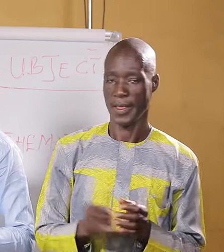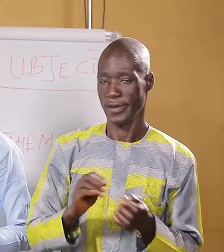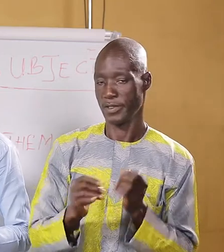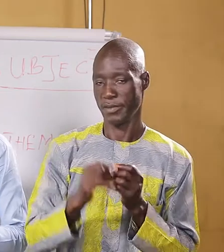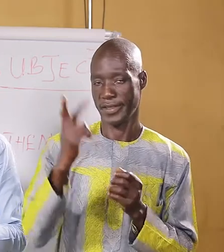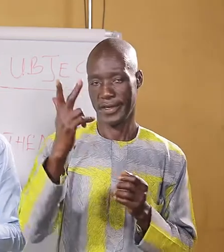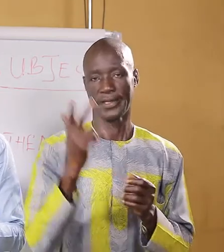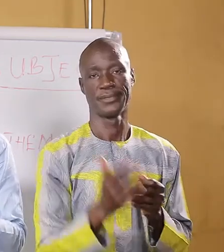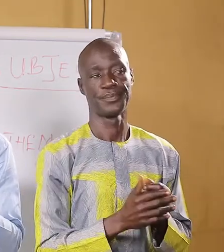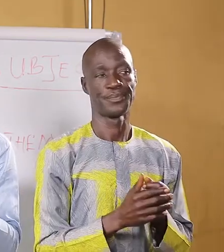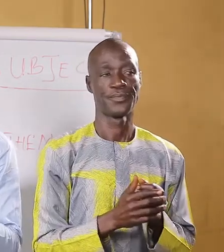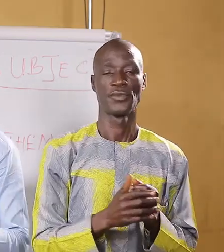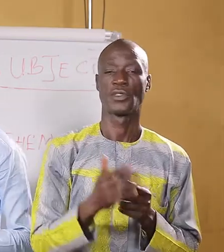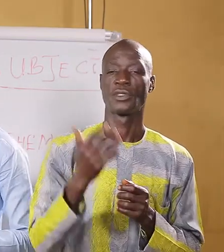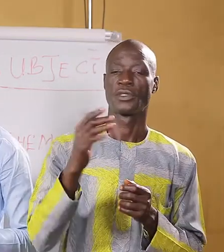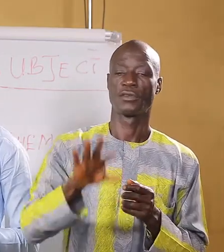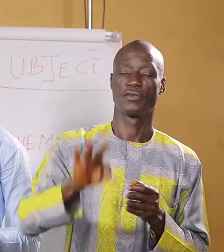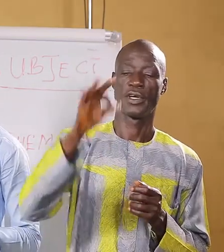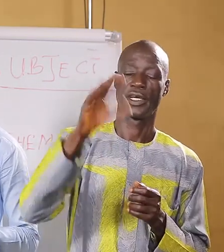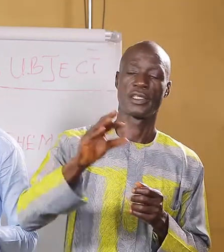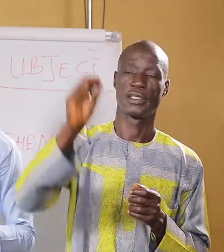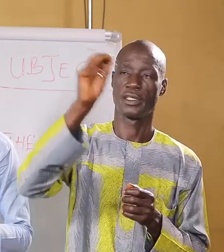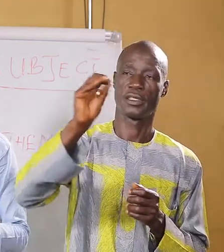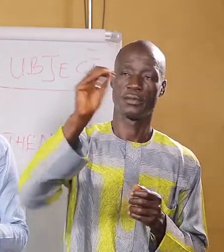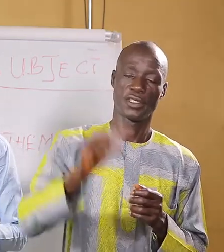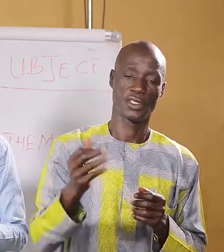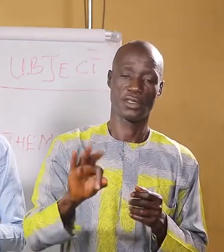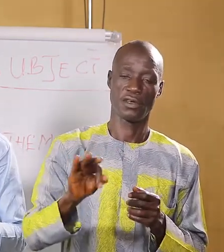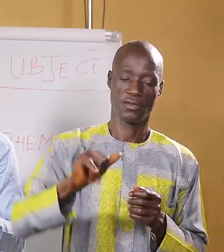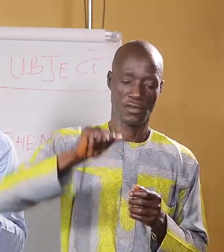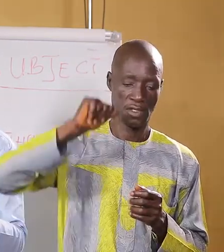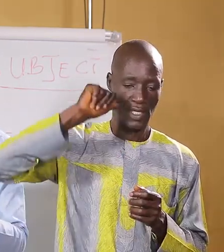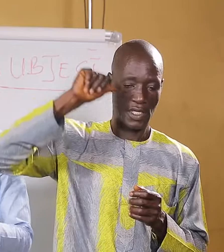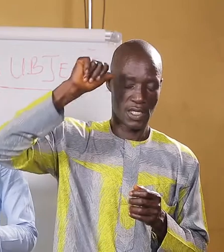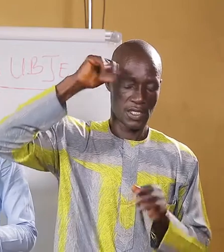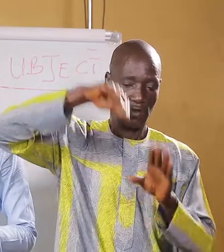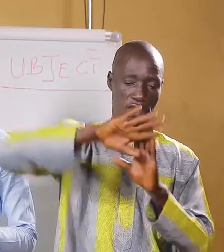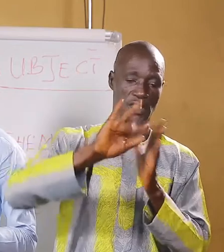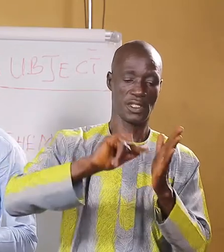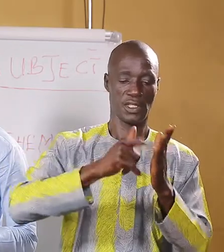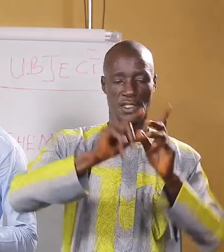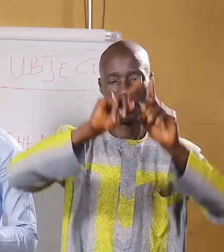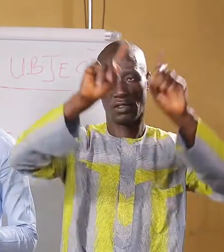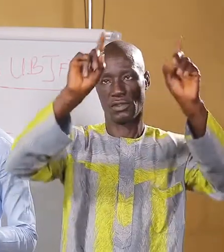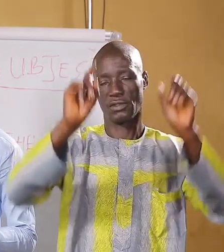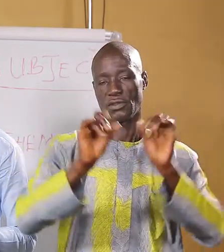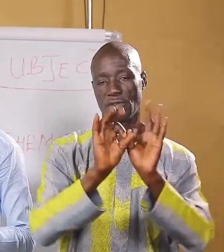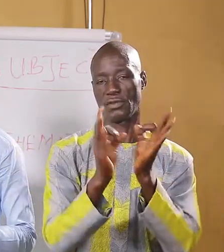Number 3, find the percentage of adult in the